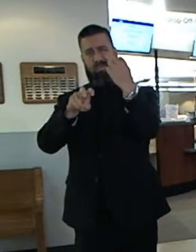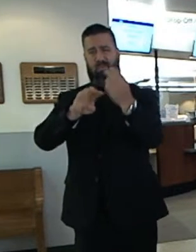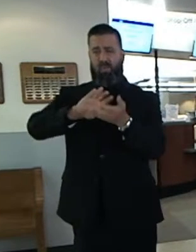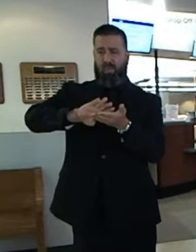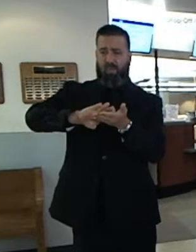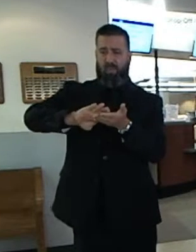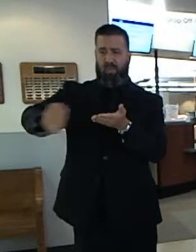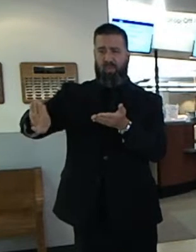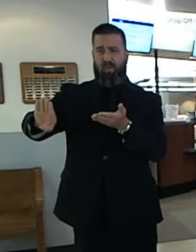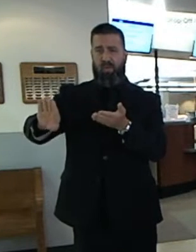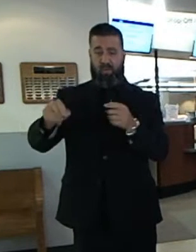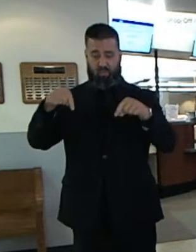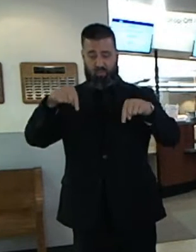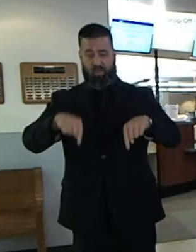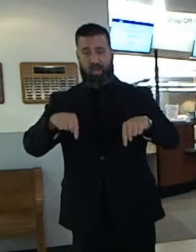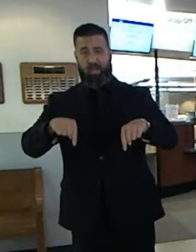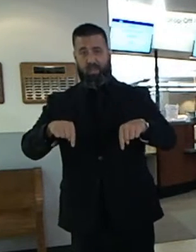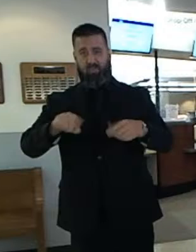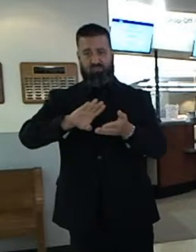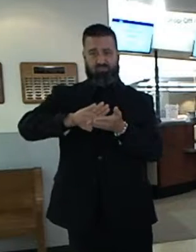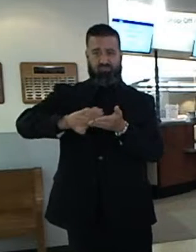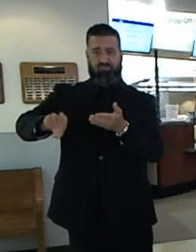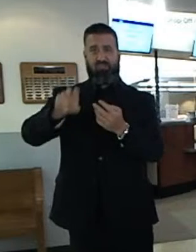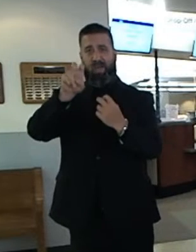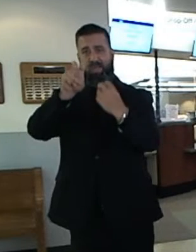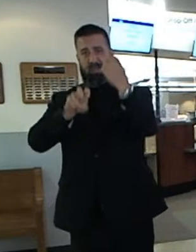real estate right here in this lobby.